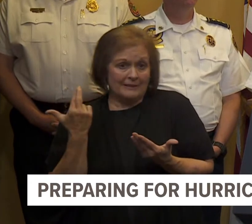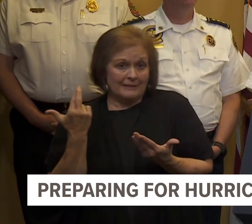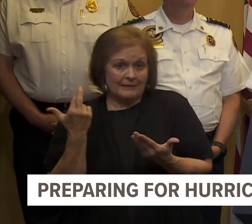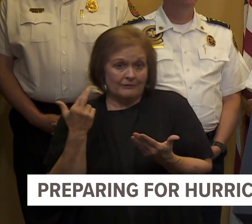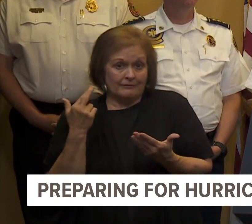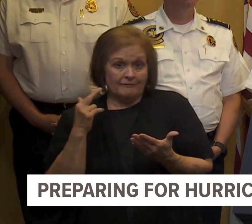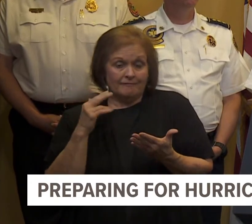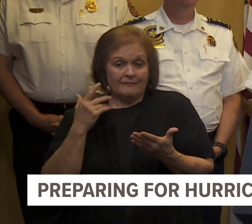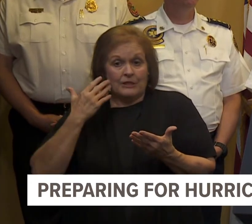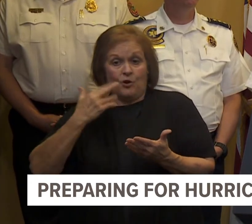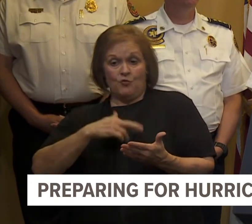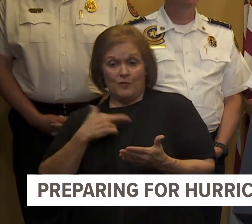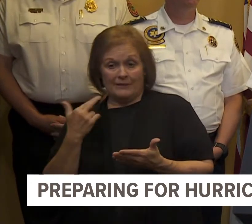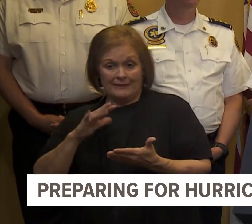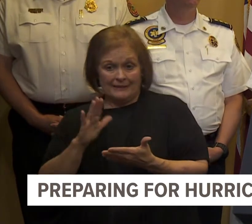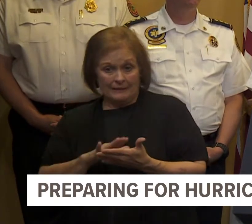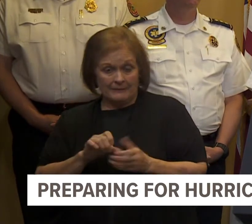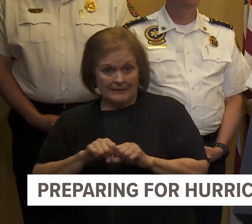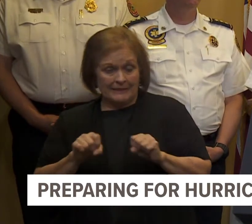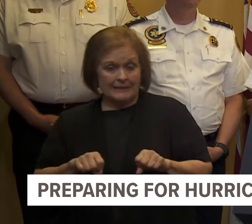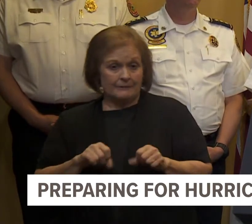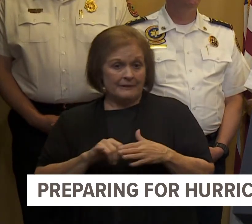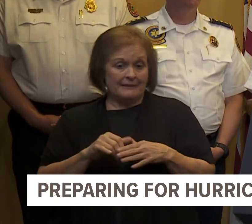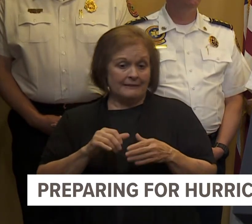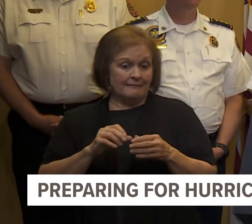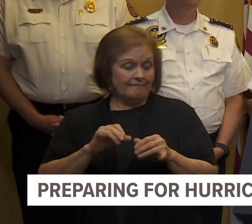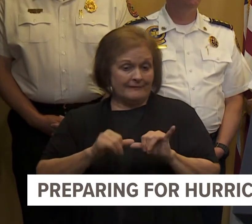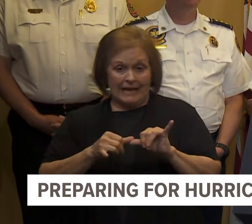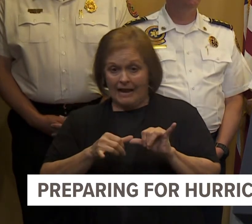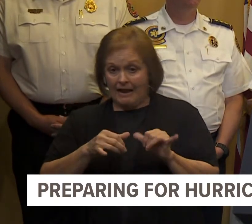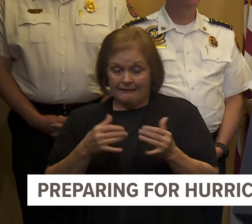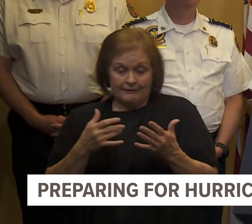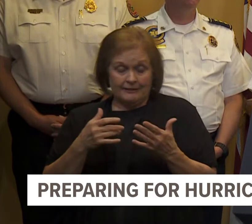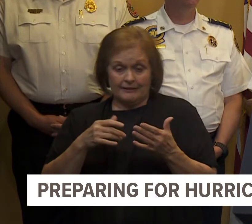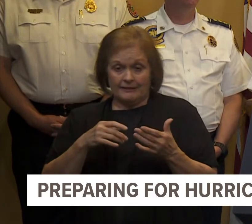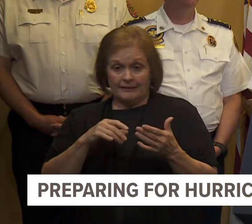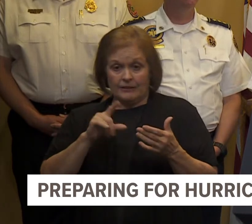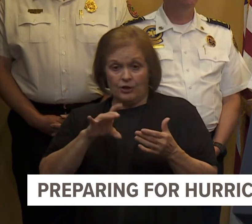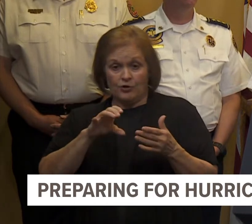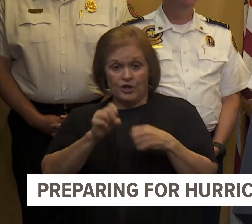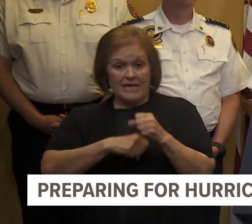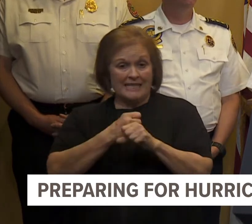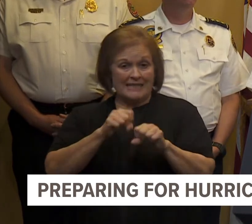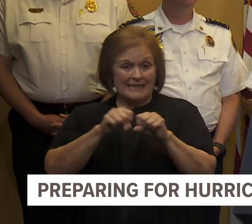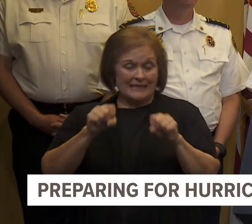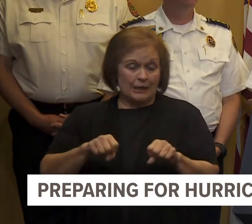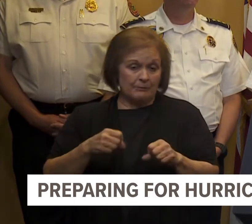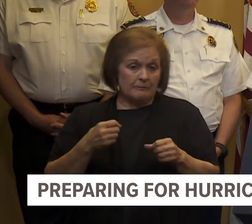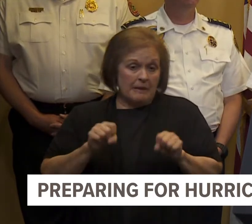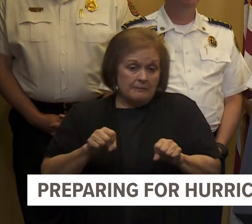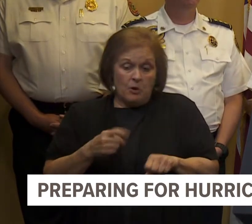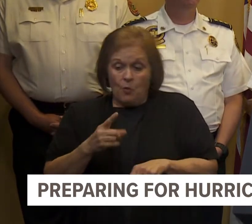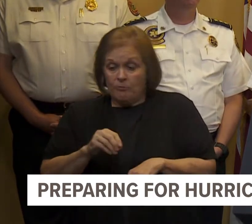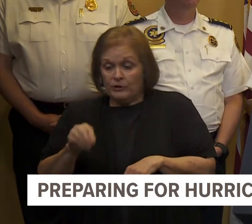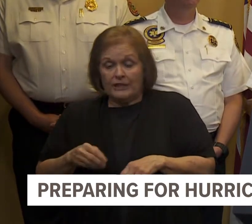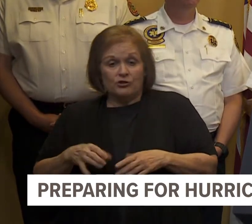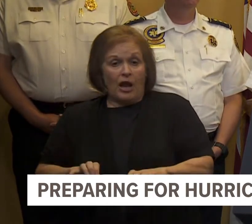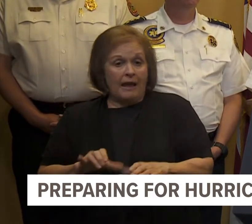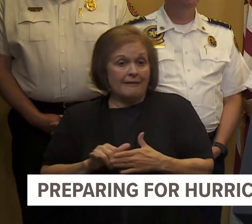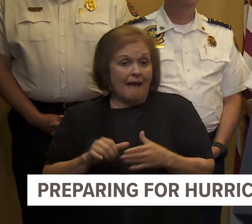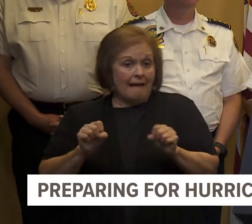It is designed to a 100-year level protection, which means 1% chance of happening any given year. But it is